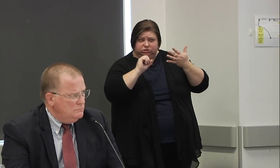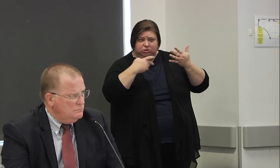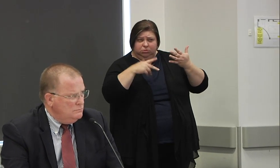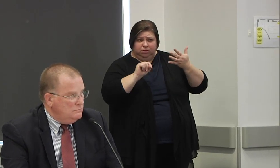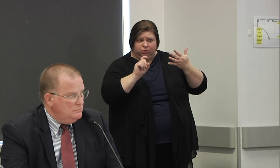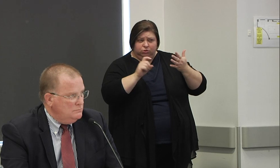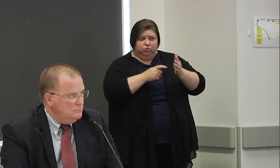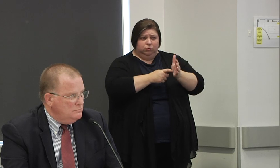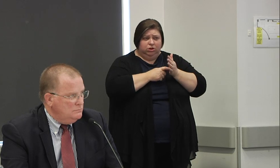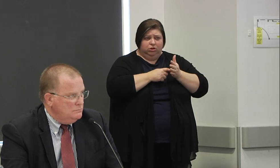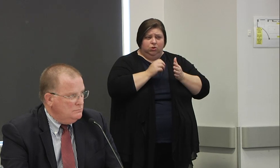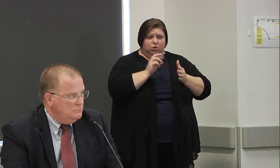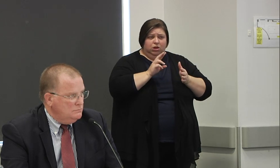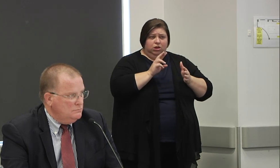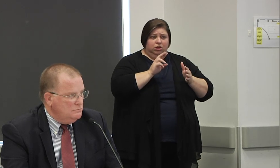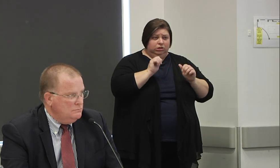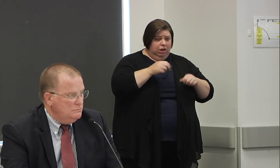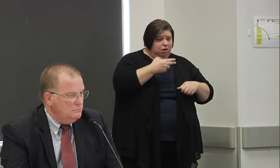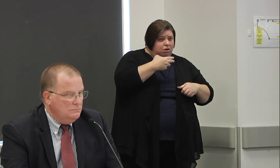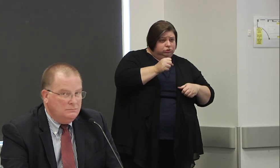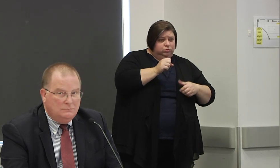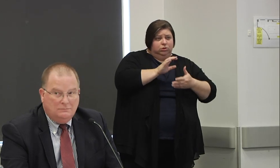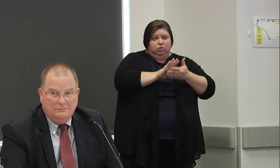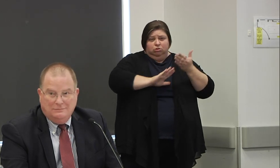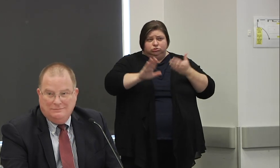teams compete without fans?